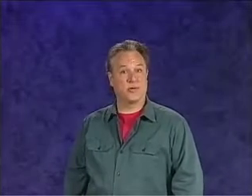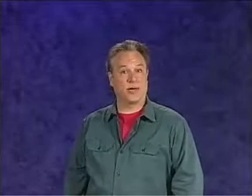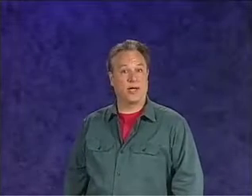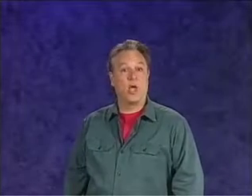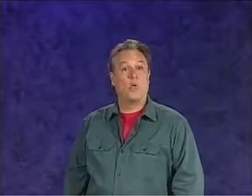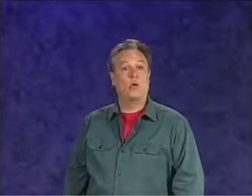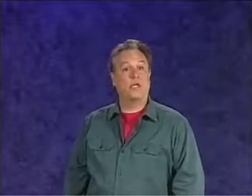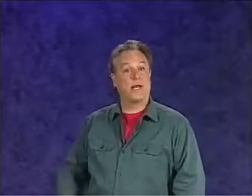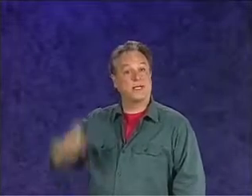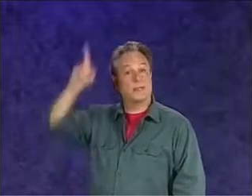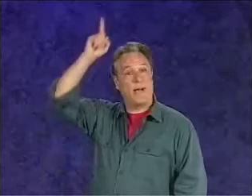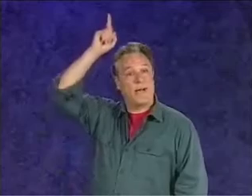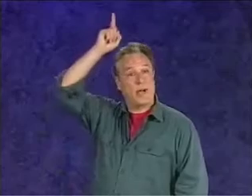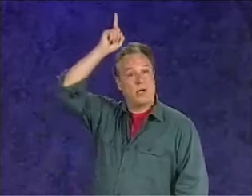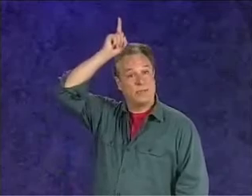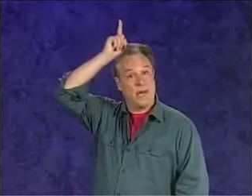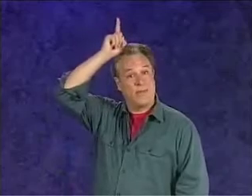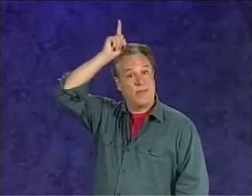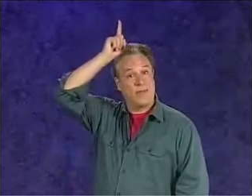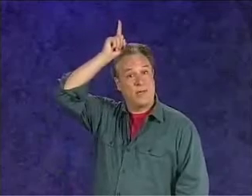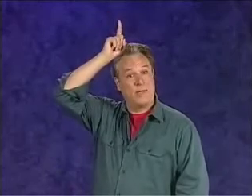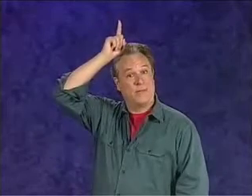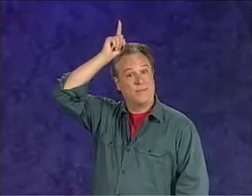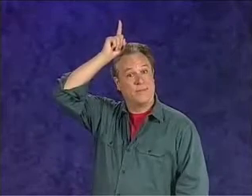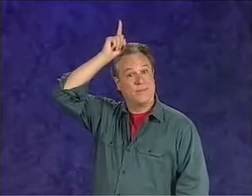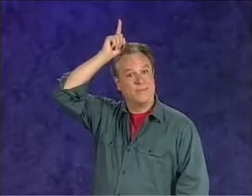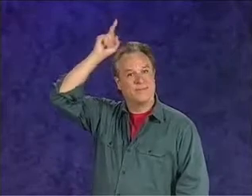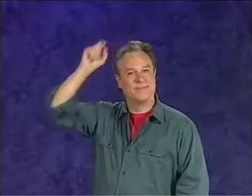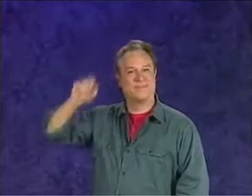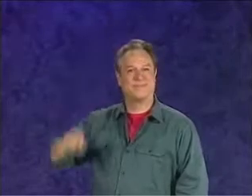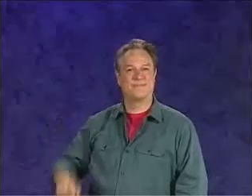century, which had a spike on top of the helmet.